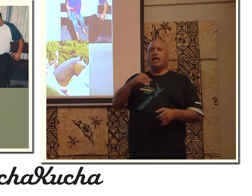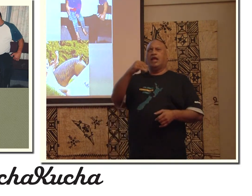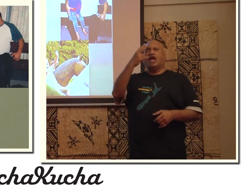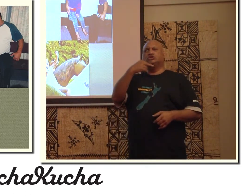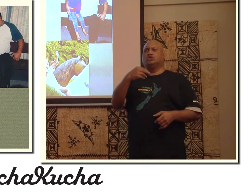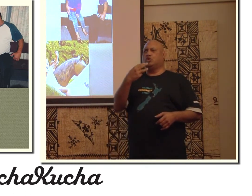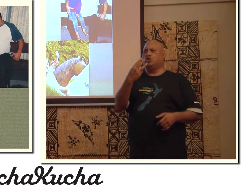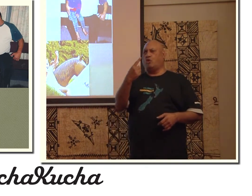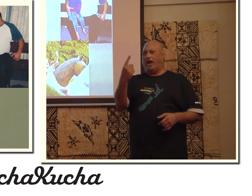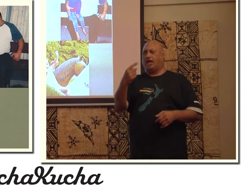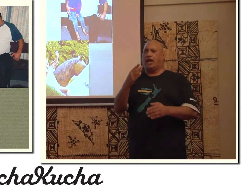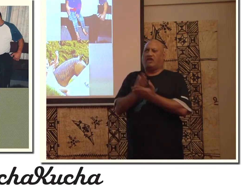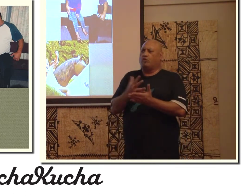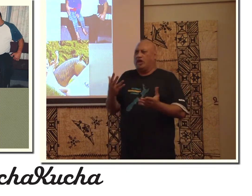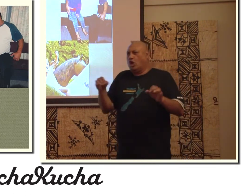sons. This is my first son.